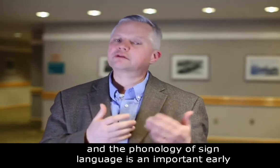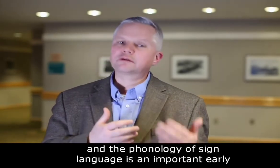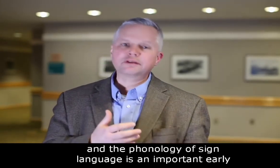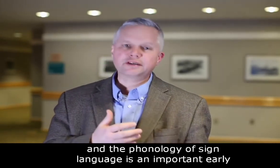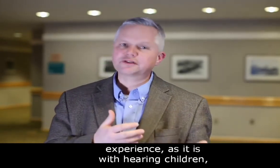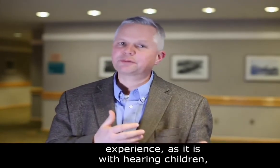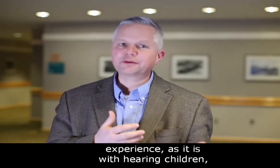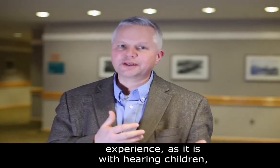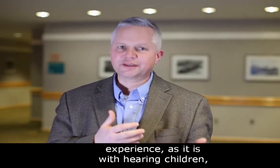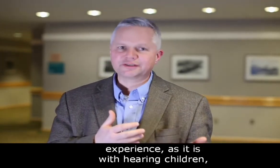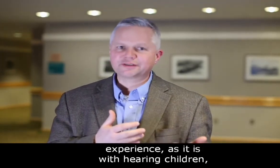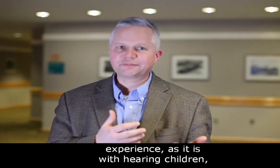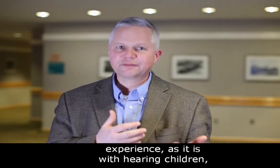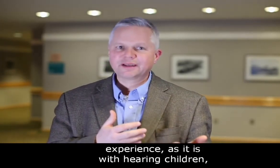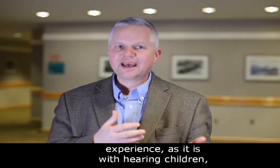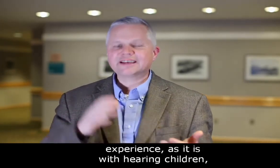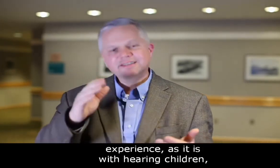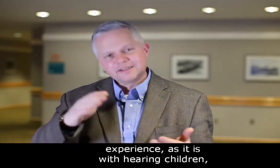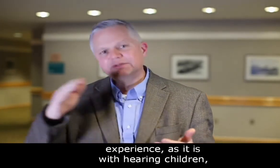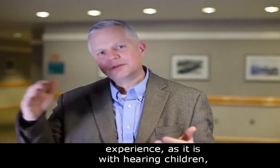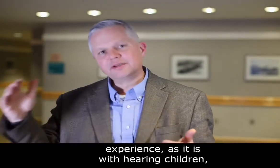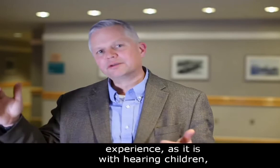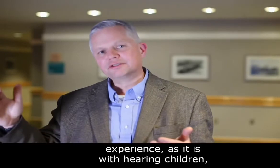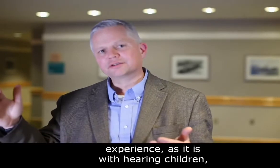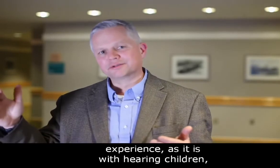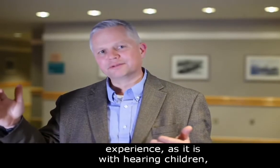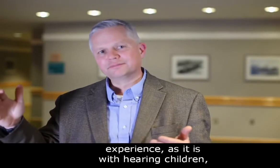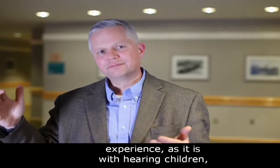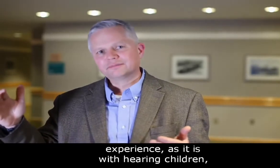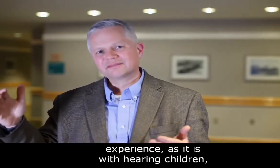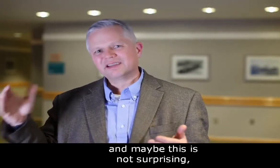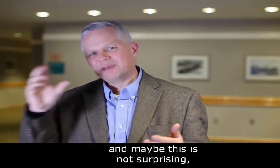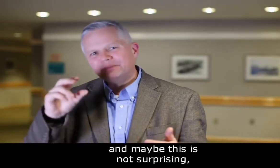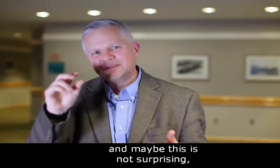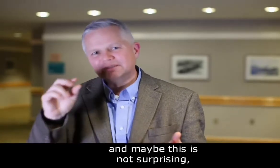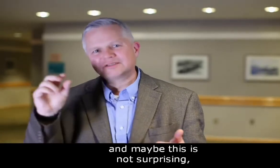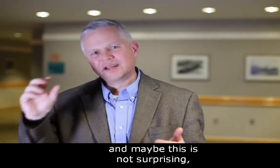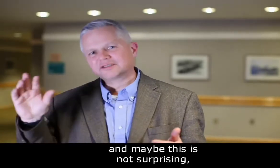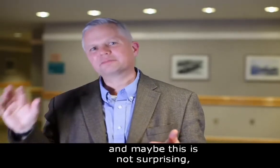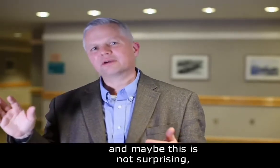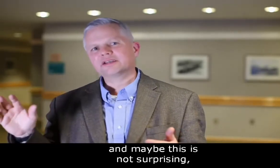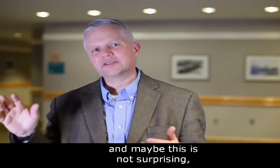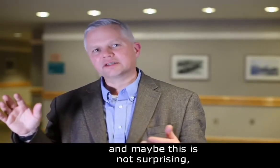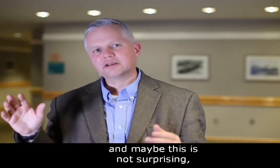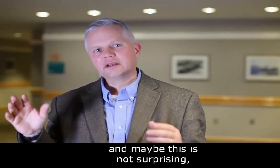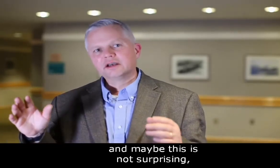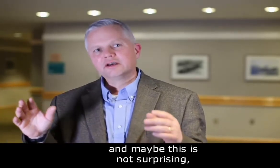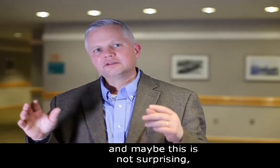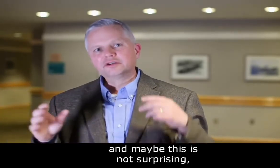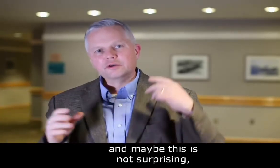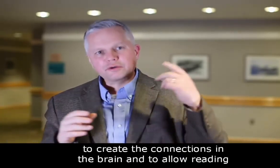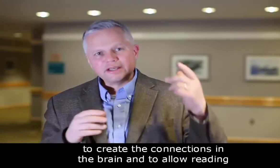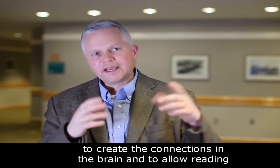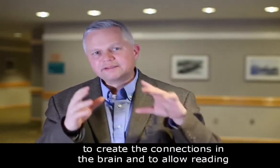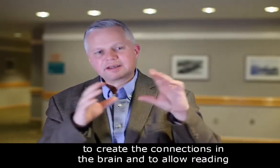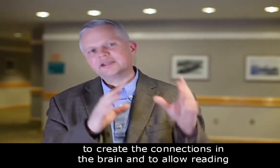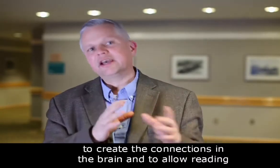early experience, as it is with hearing children. And maybe this is not surprising. To create the